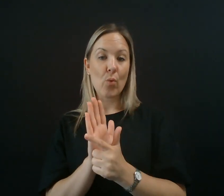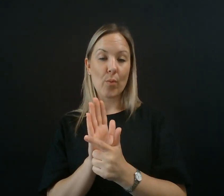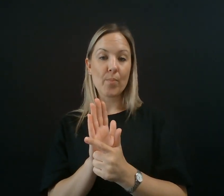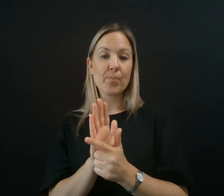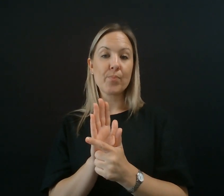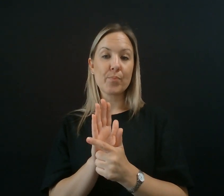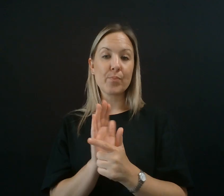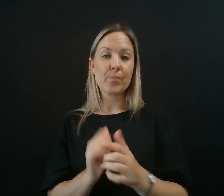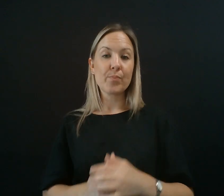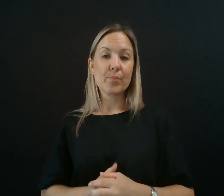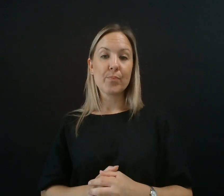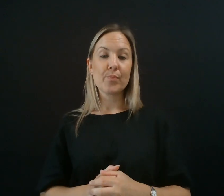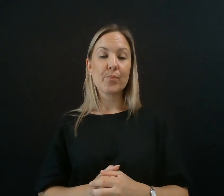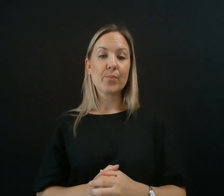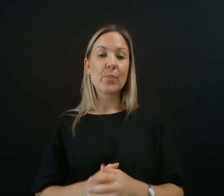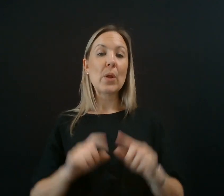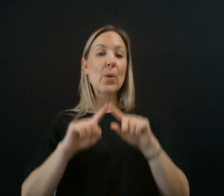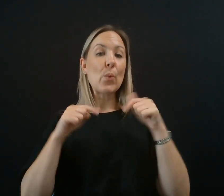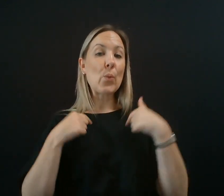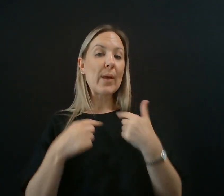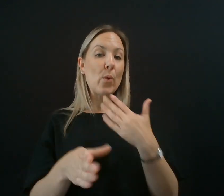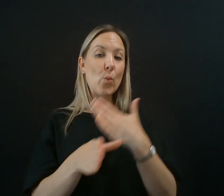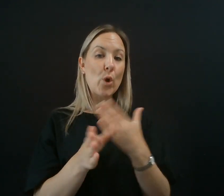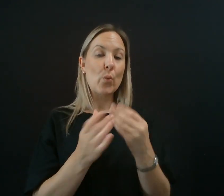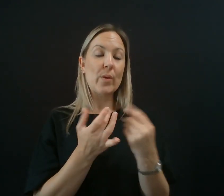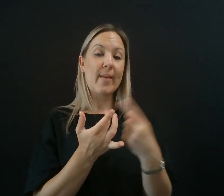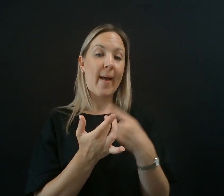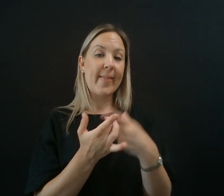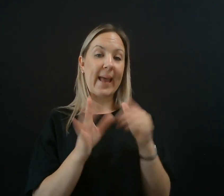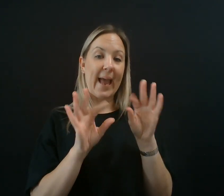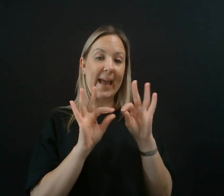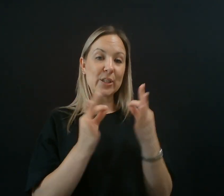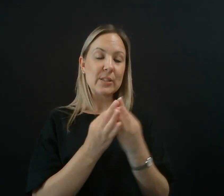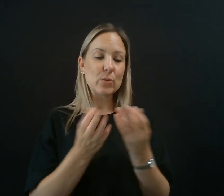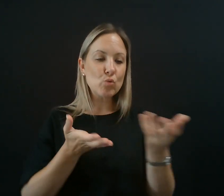to, we work with other agencies to plan services for you.